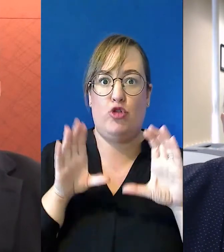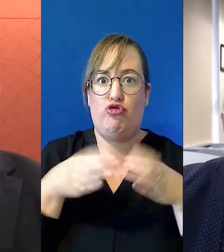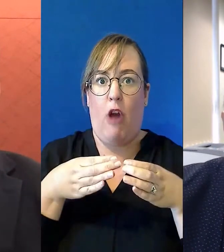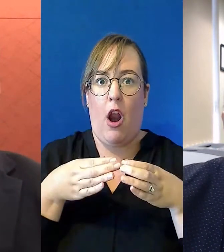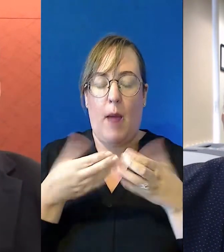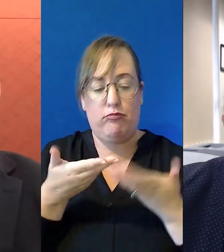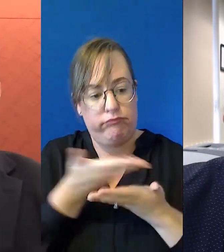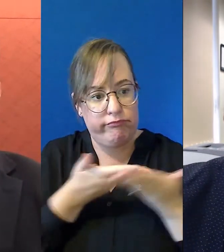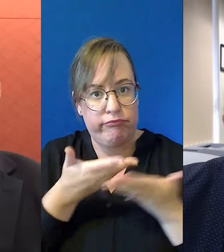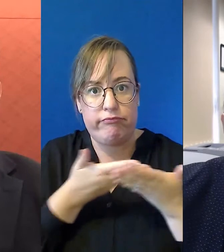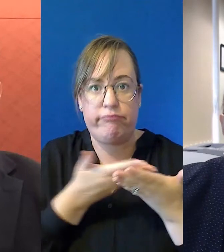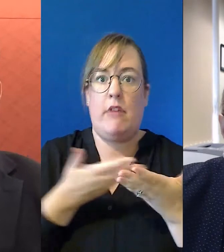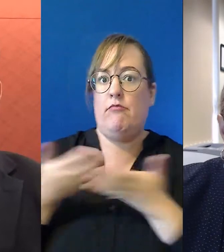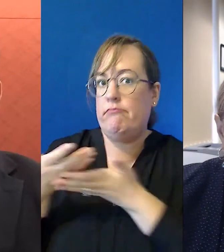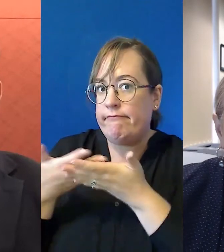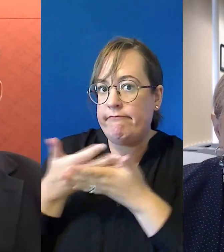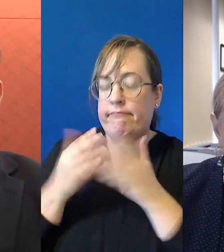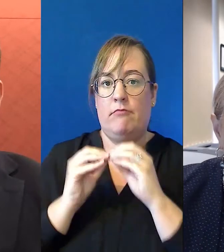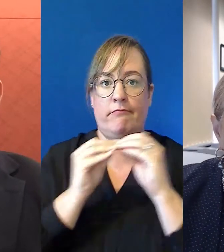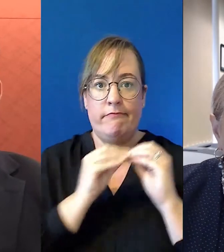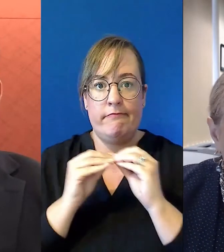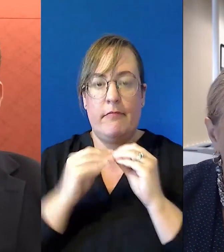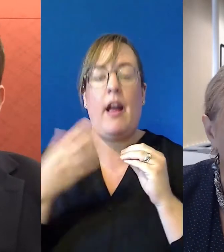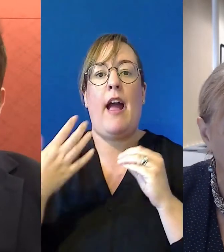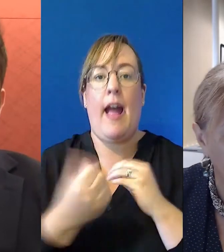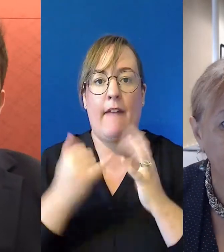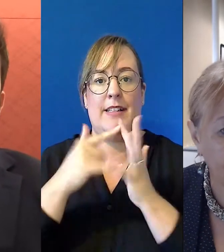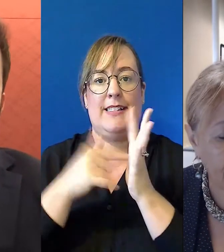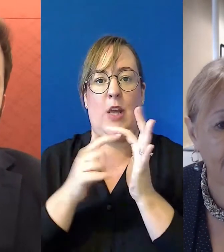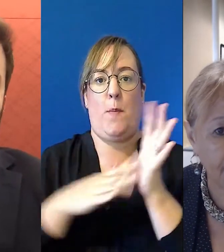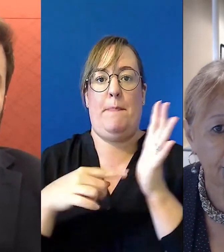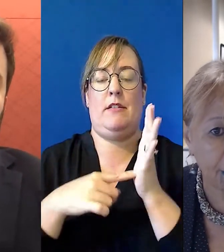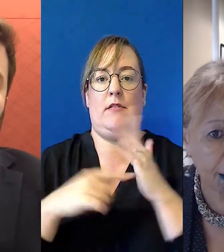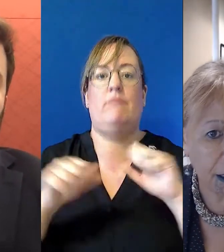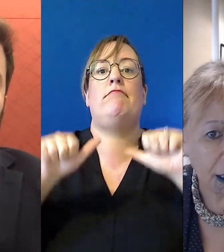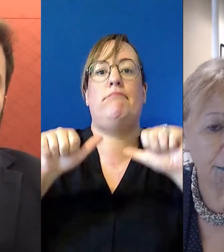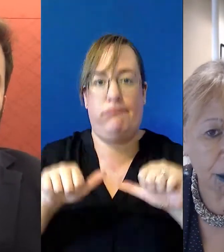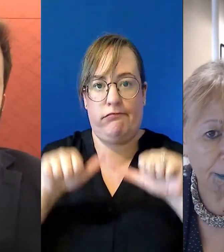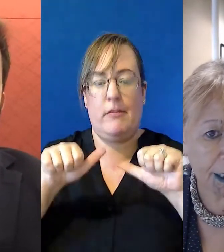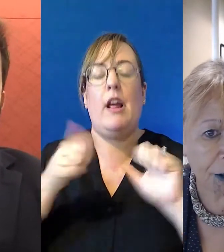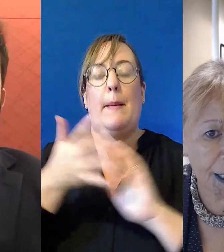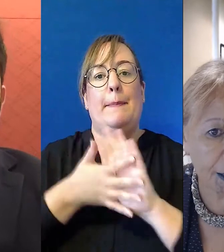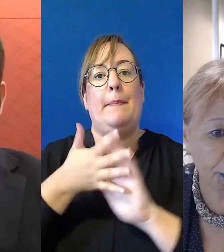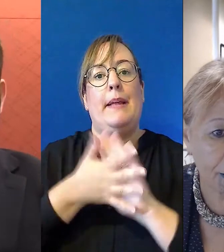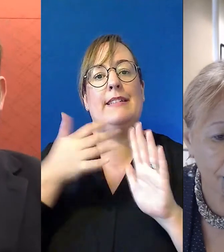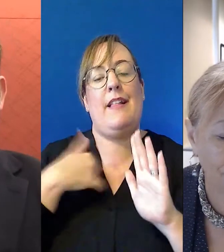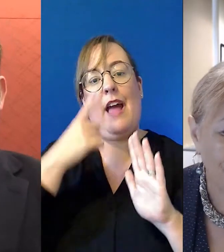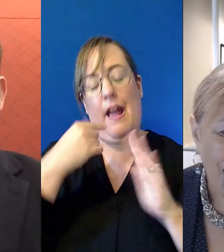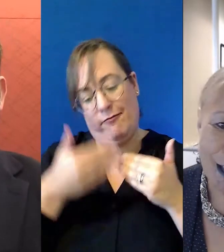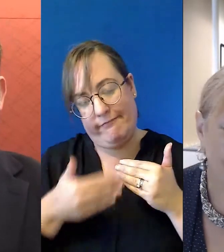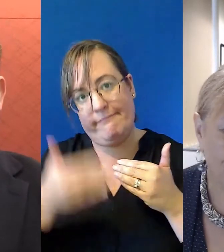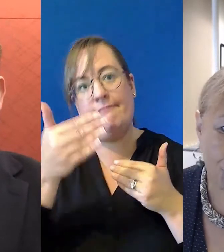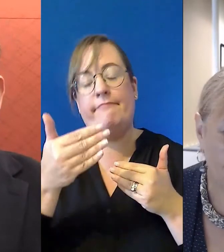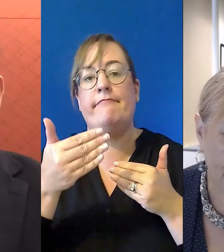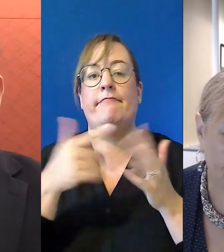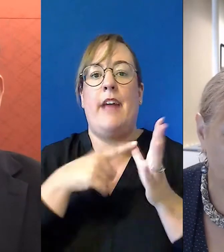reached settlement and have moved into a stage of self-governance whereby they are actively implementing those settlements. So